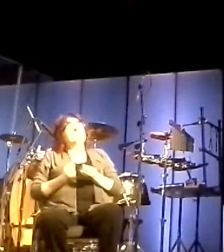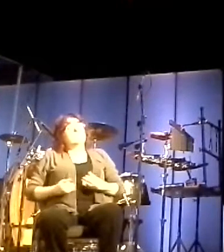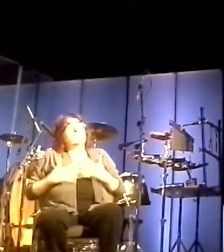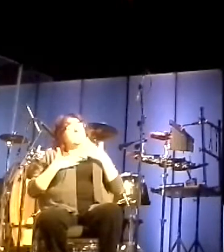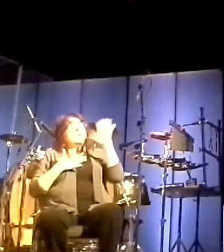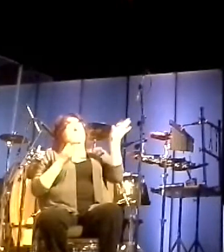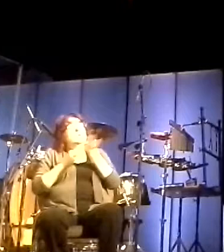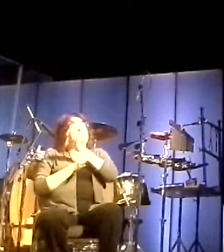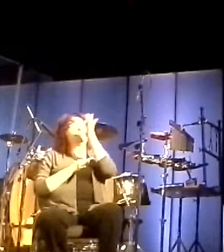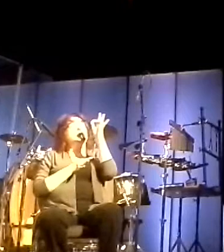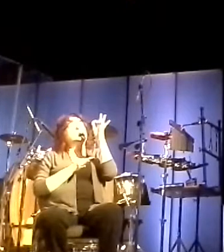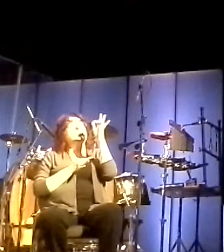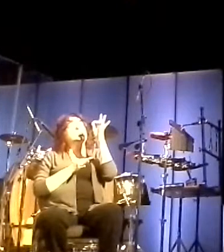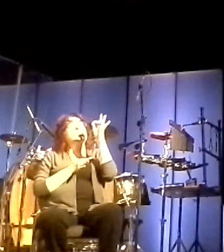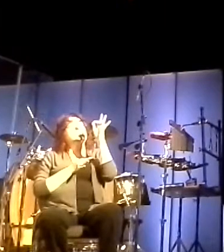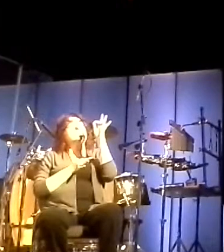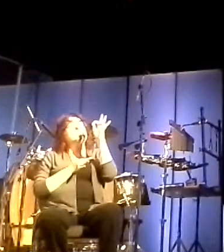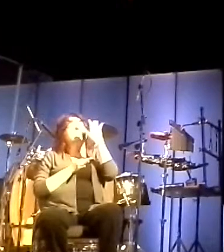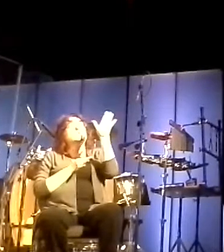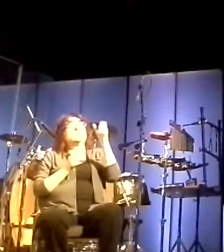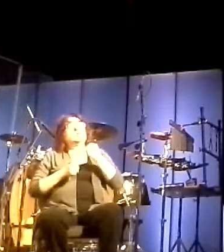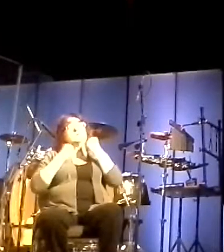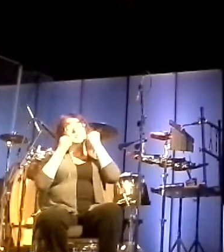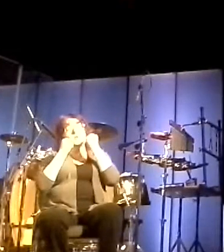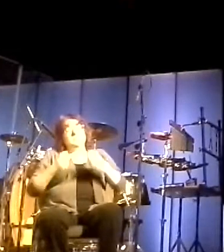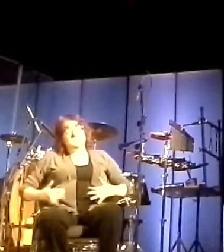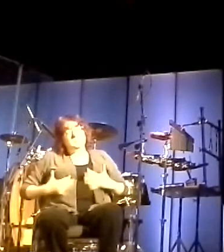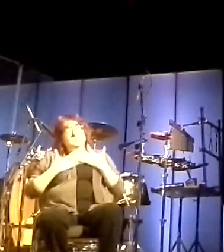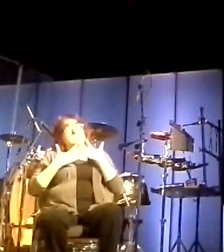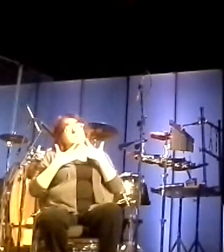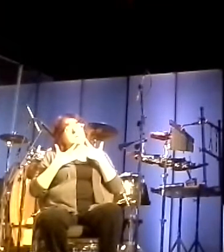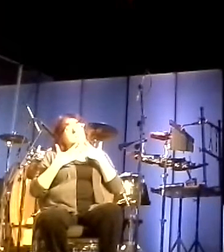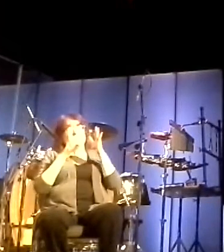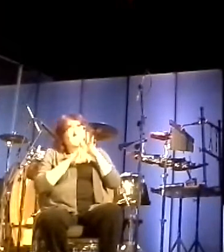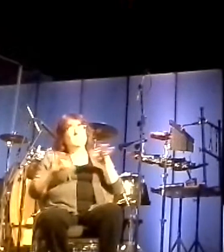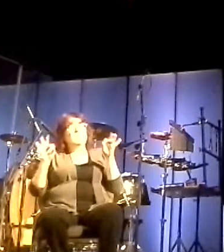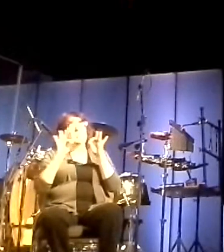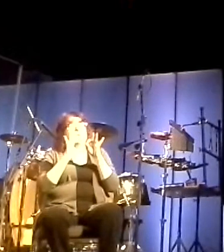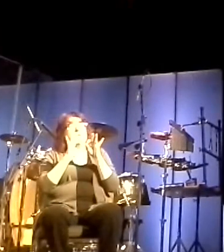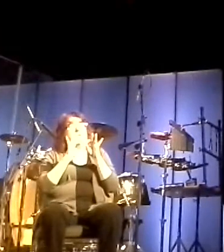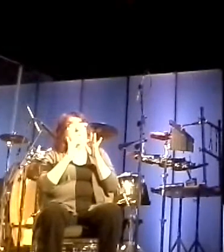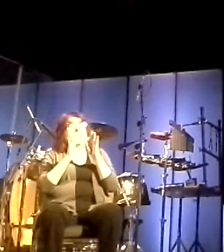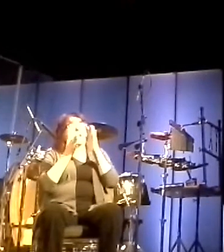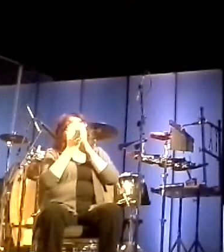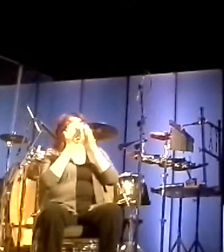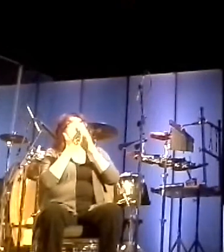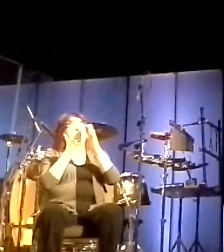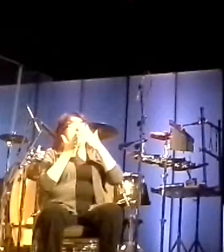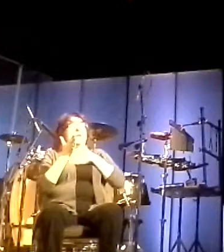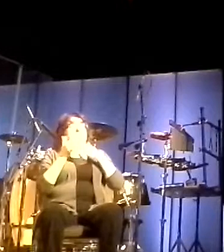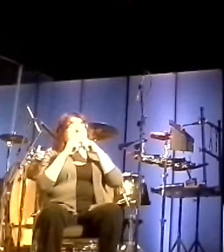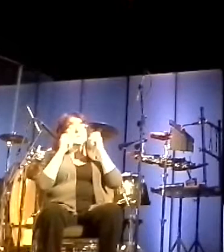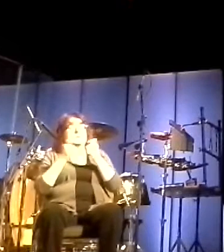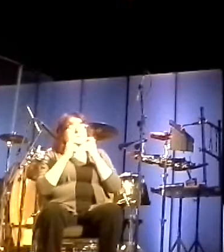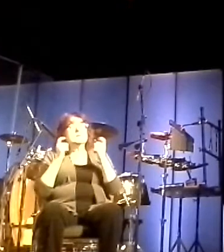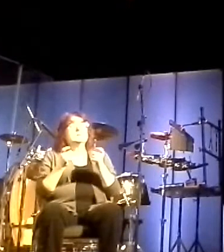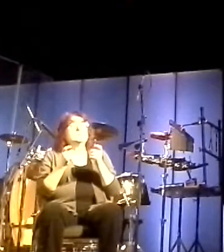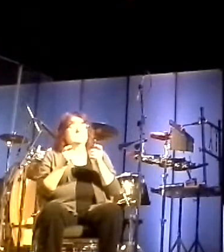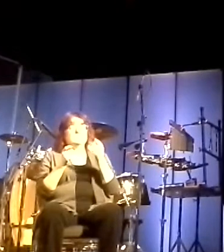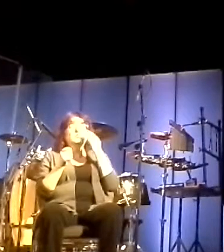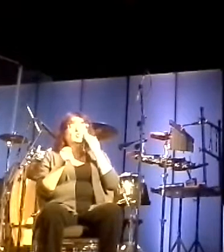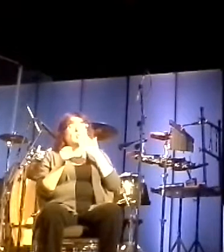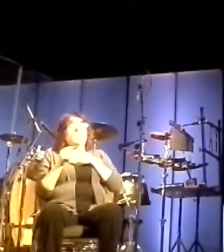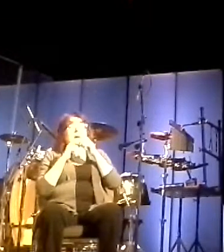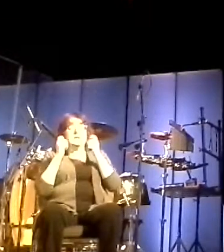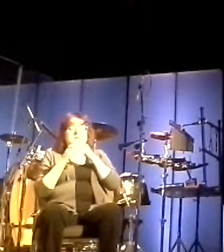me with your spirit. Fill me with your strength. This is important. Forgive me of my sins. You know what it